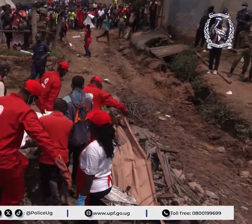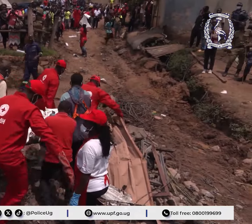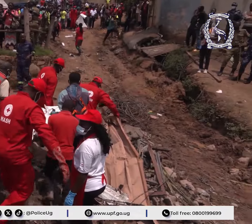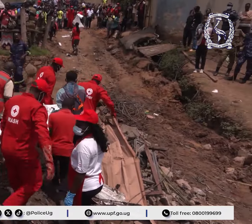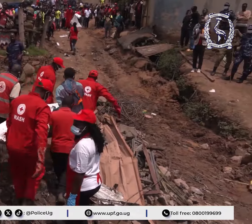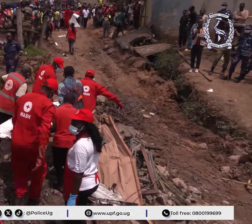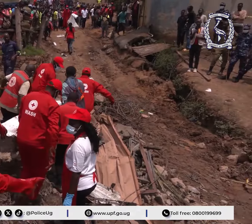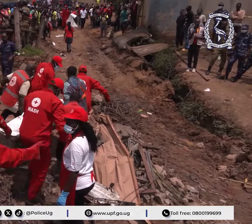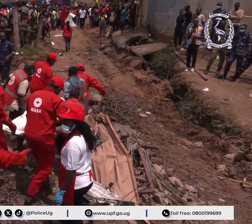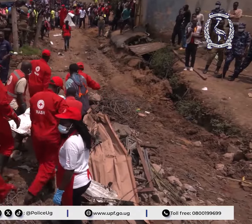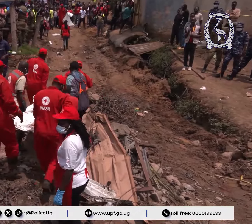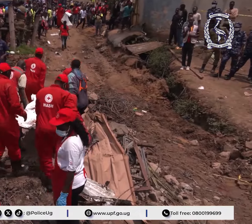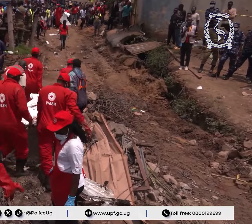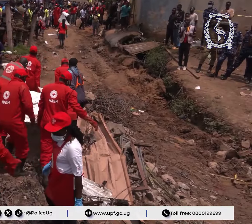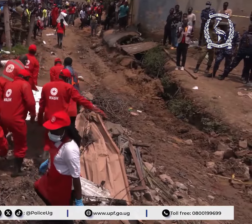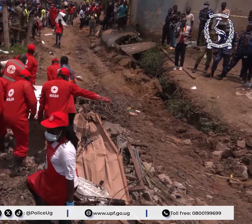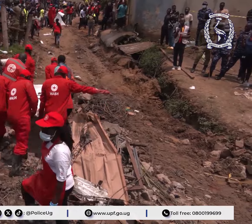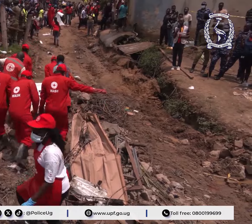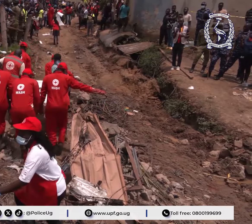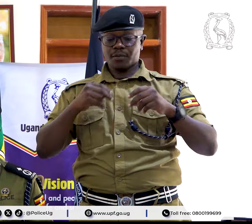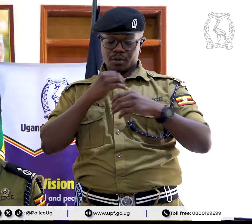and postmortems carried out.